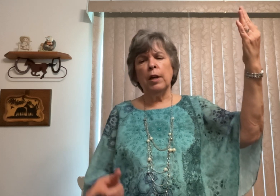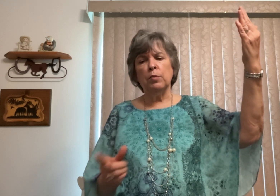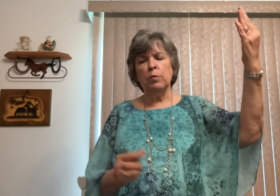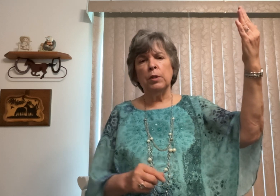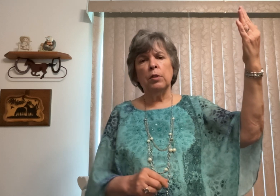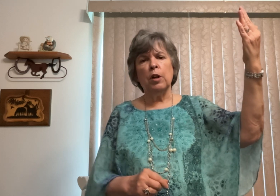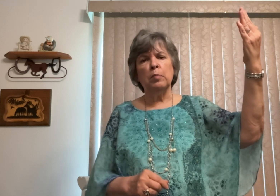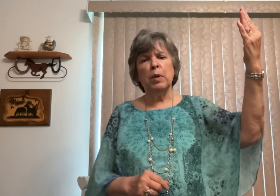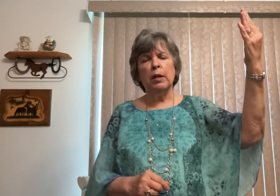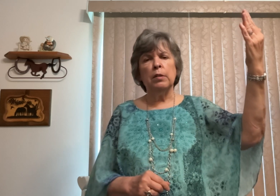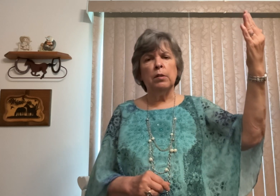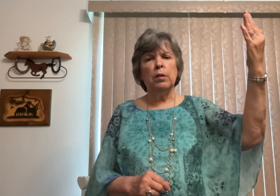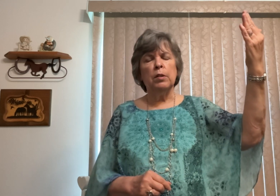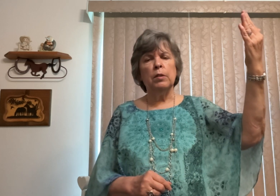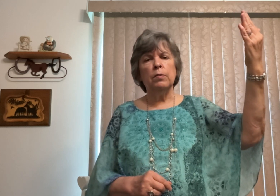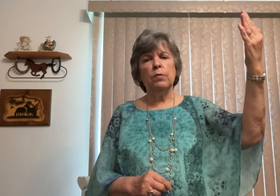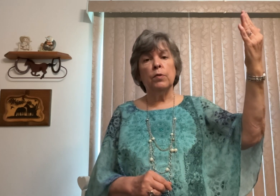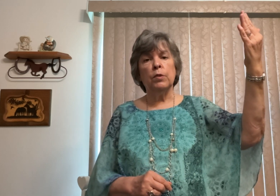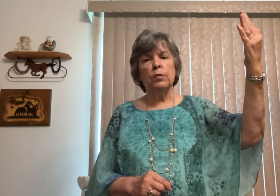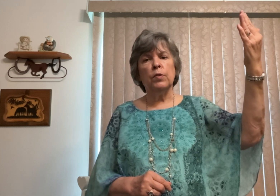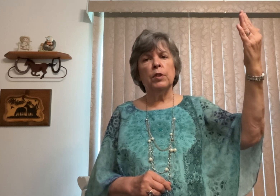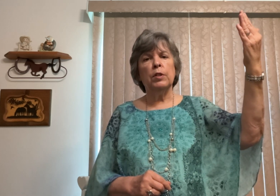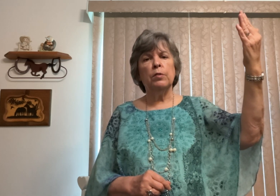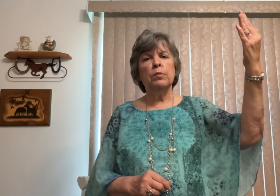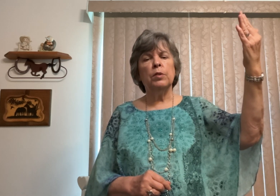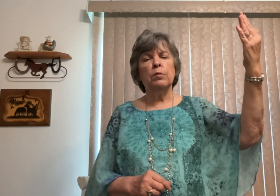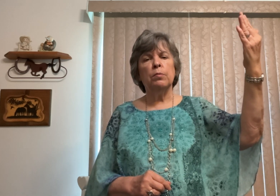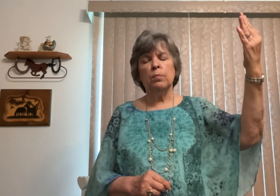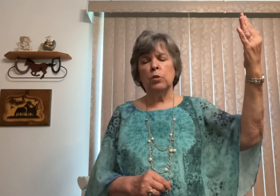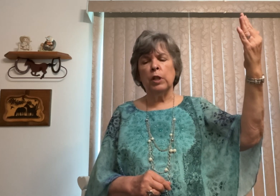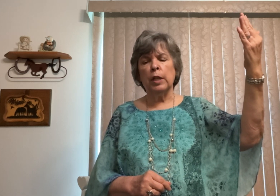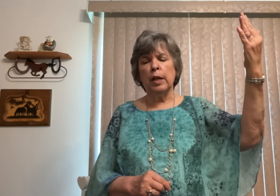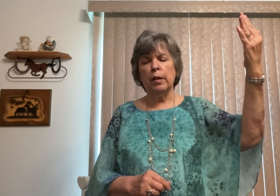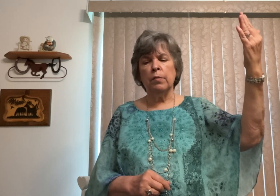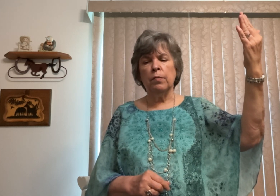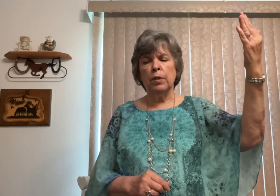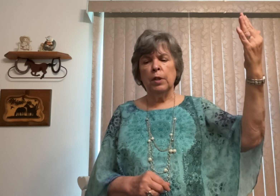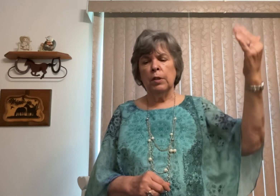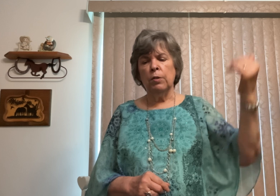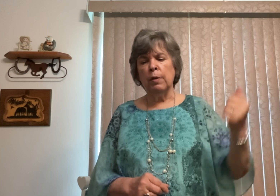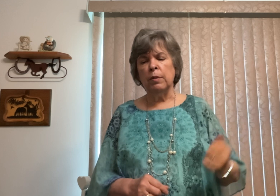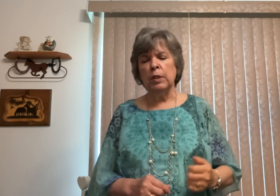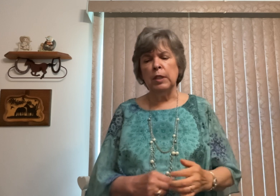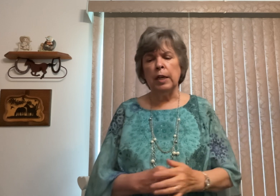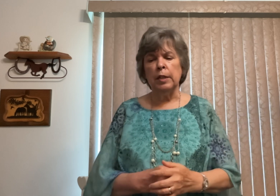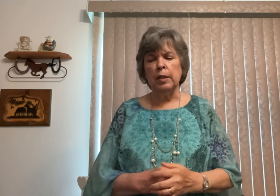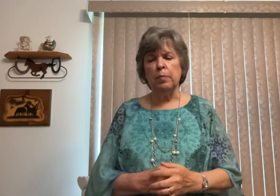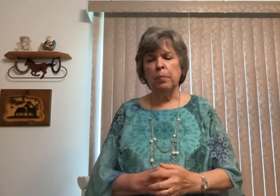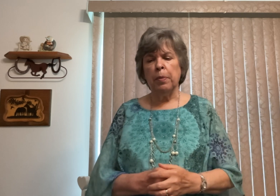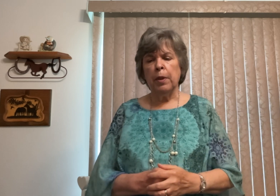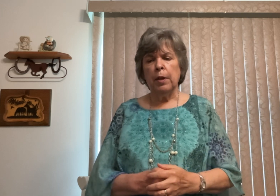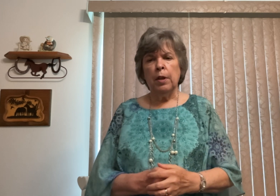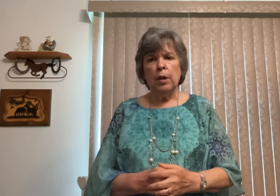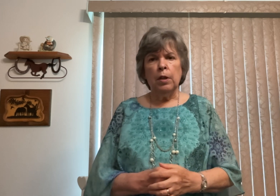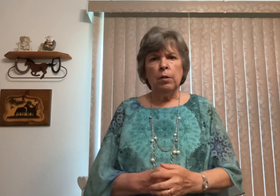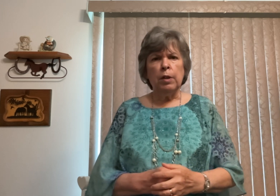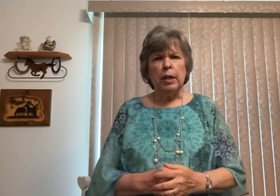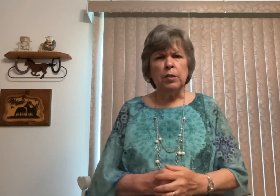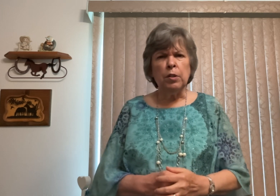we talked about on the first video. So check that out if you haven't seen that yet. Okay, so